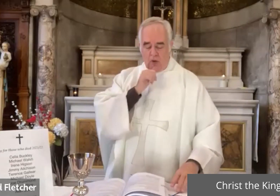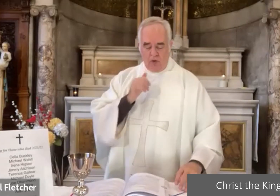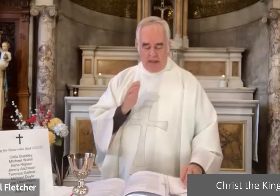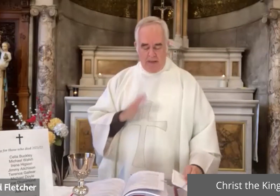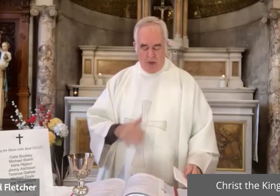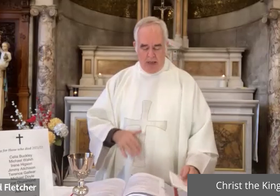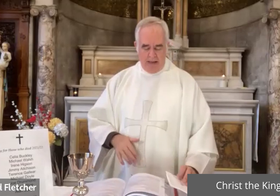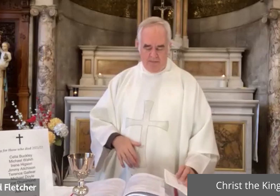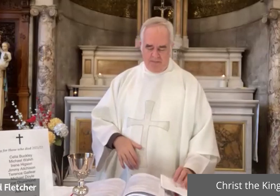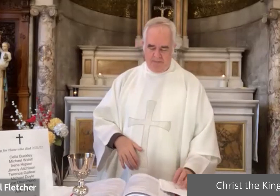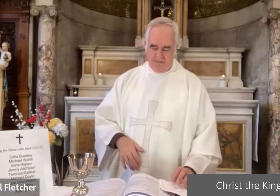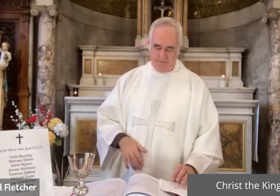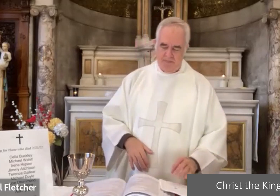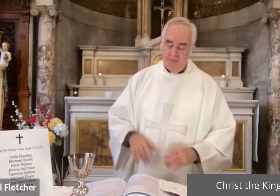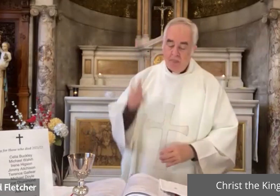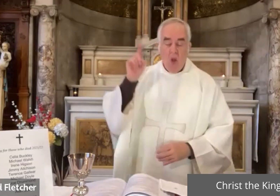Second to Christmas